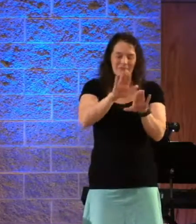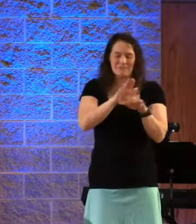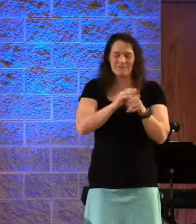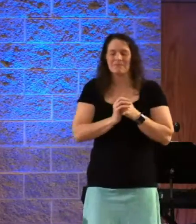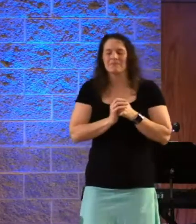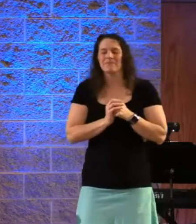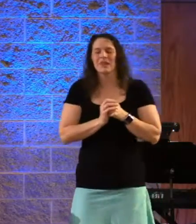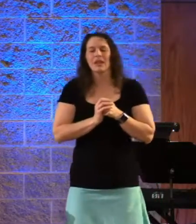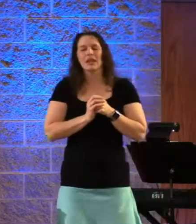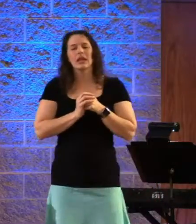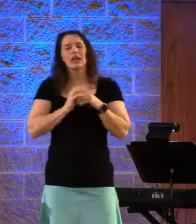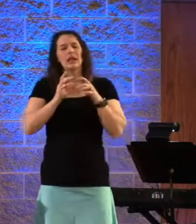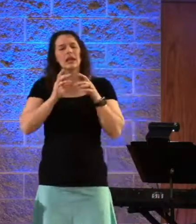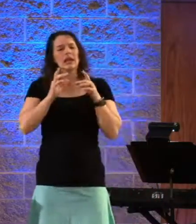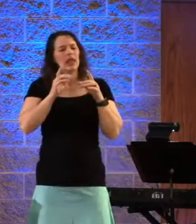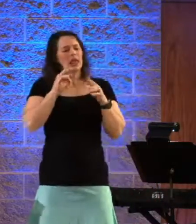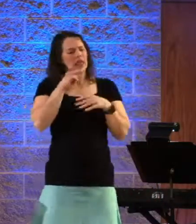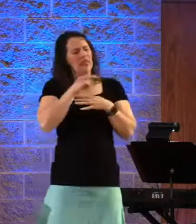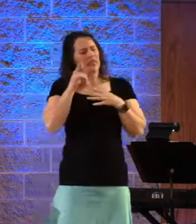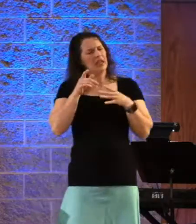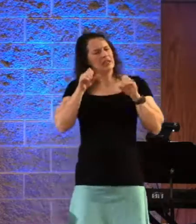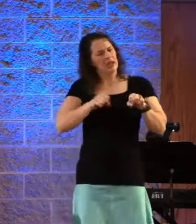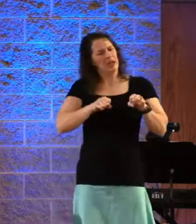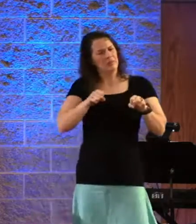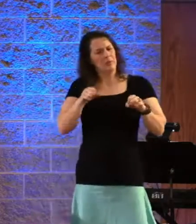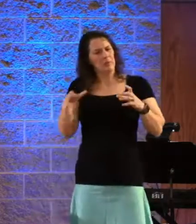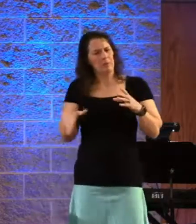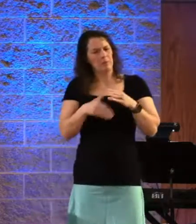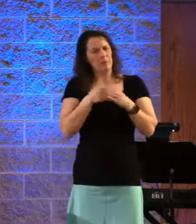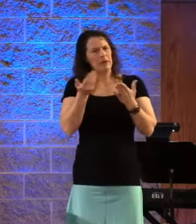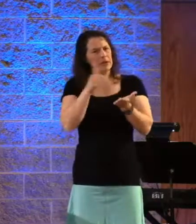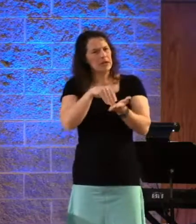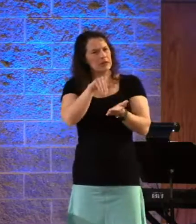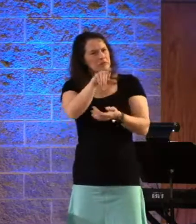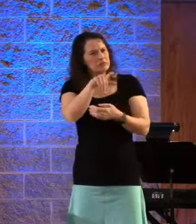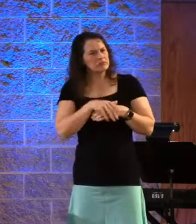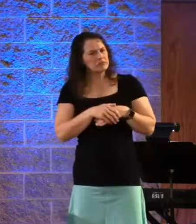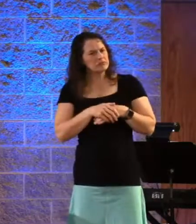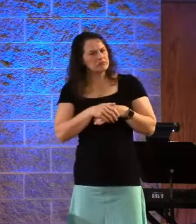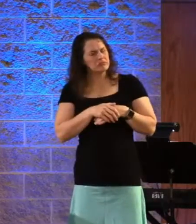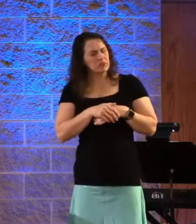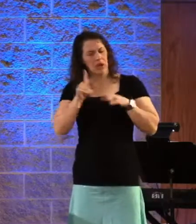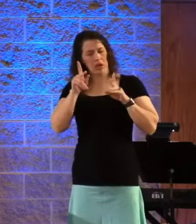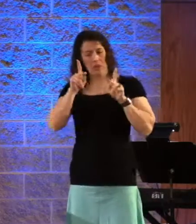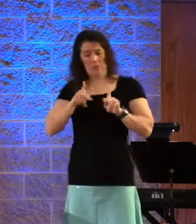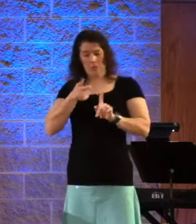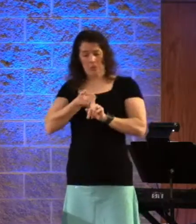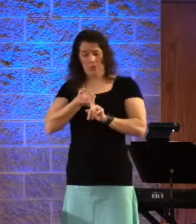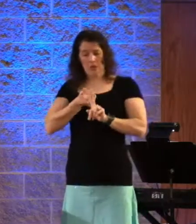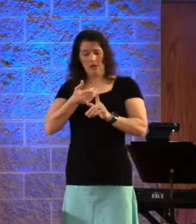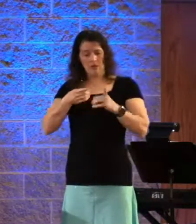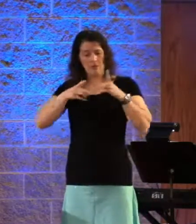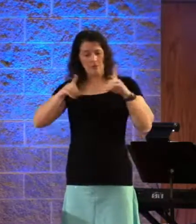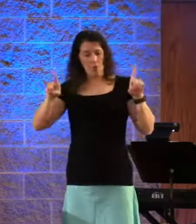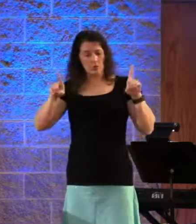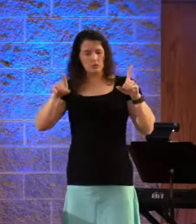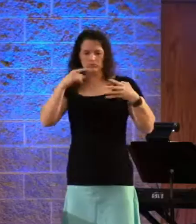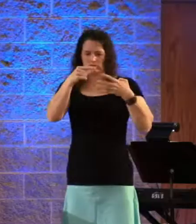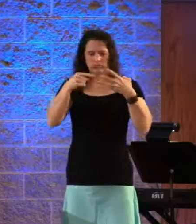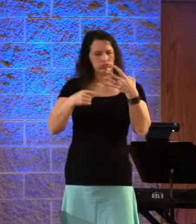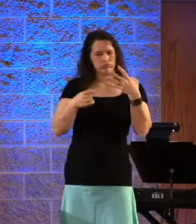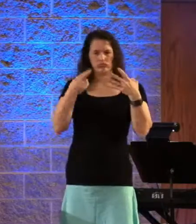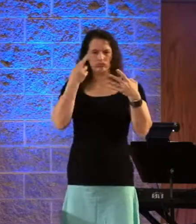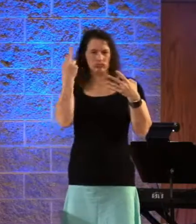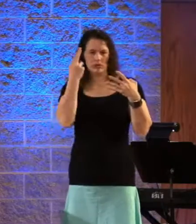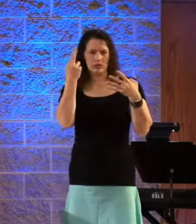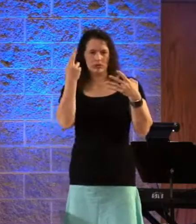to remarry? What about the subject of remarriage? Can a Christian who has been divorced for any reasons, whether with biblical grounds or unbiblical grounds,